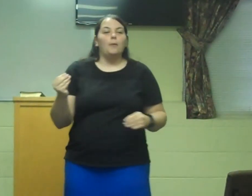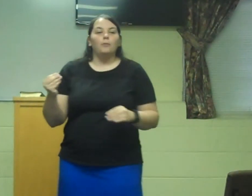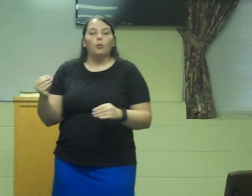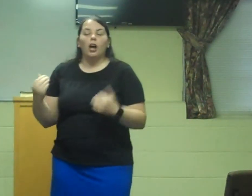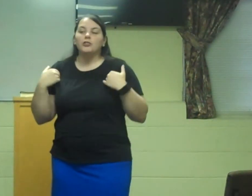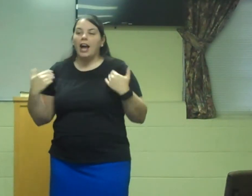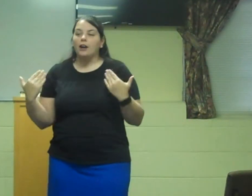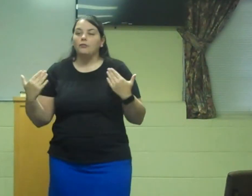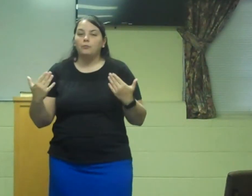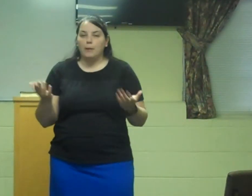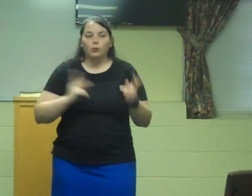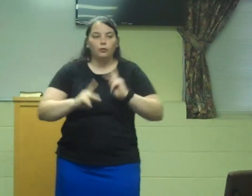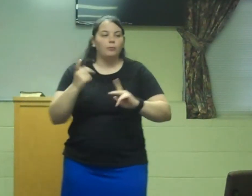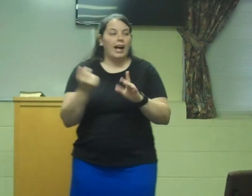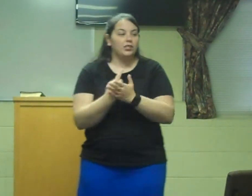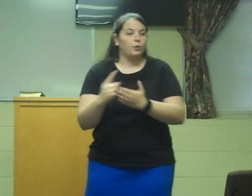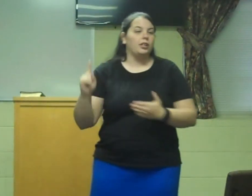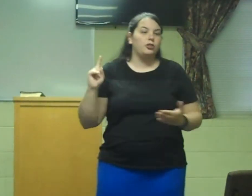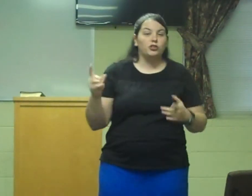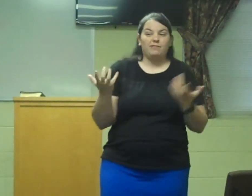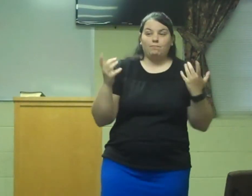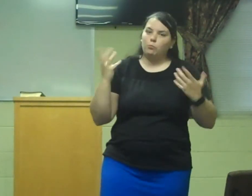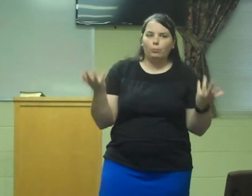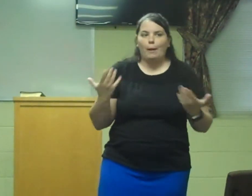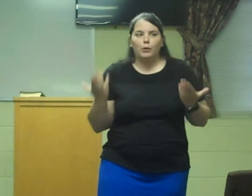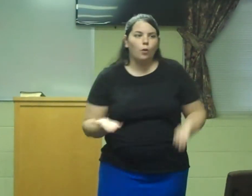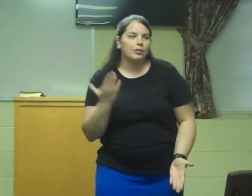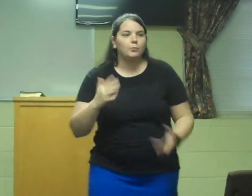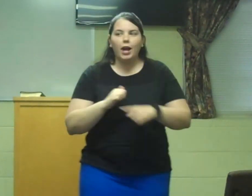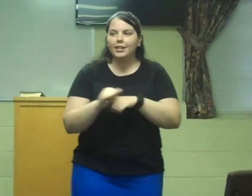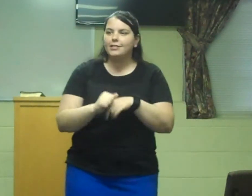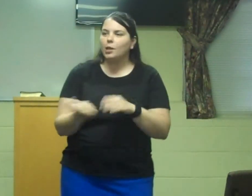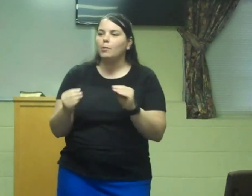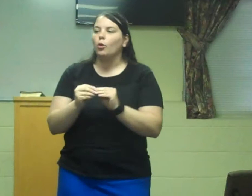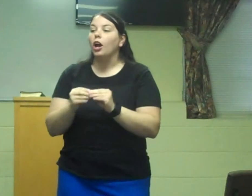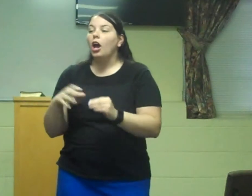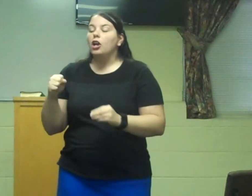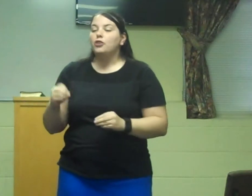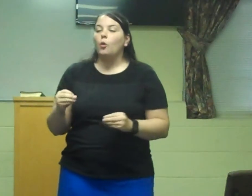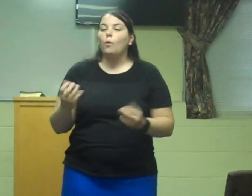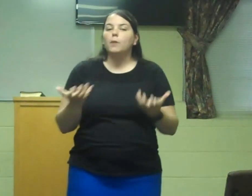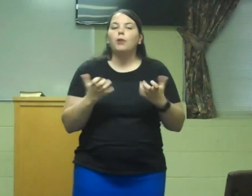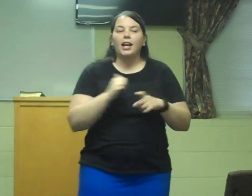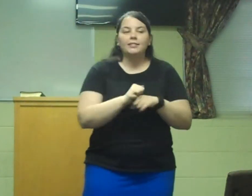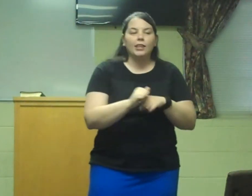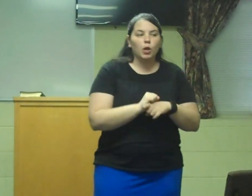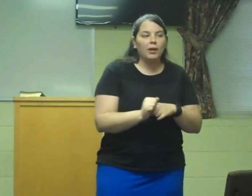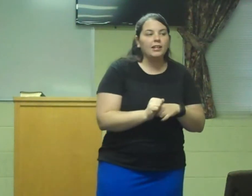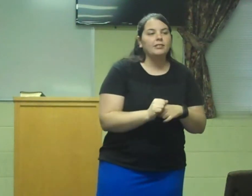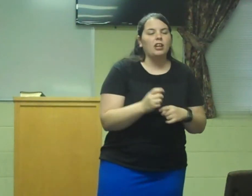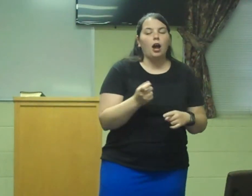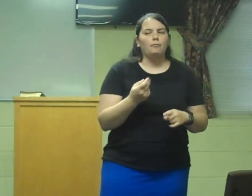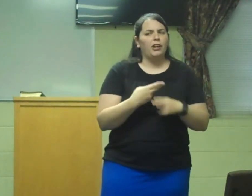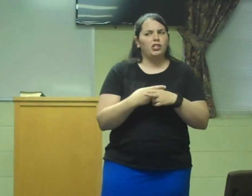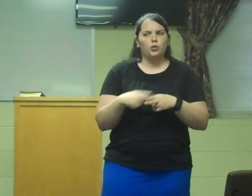And we also have people from last week who just maybe want to practice a little bit more. So we want to practice a little bit, very